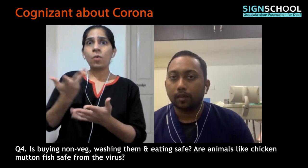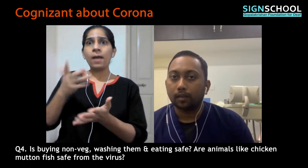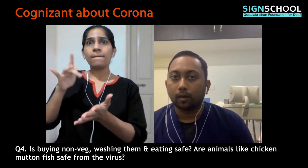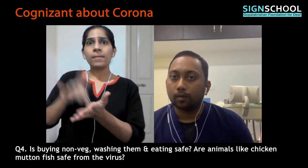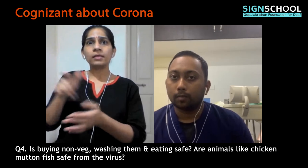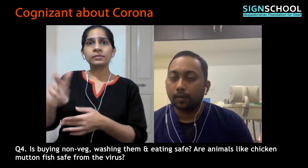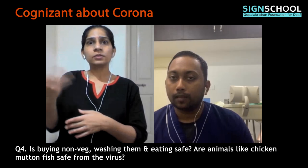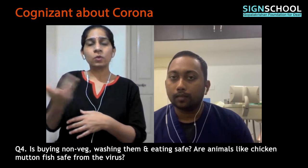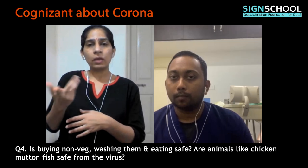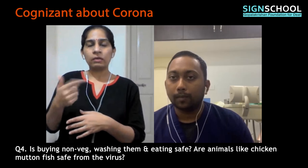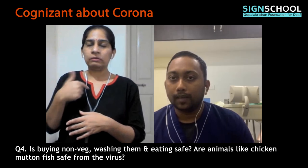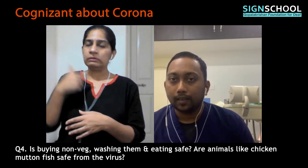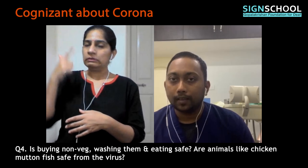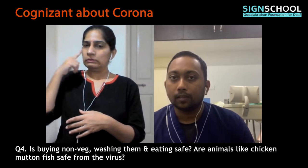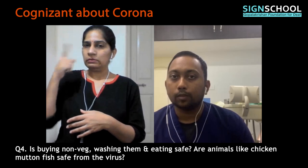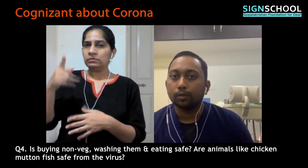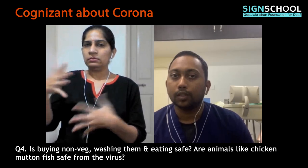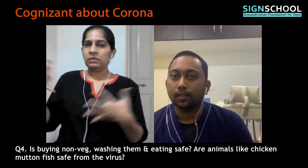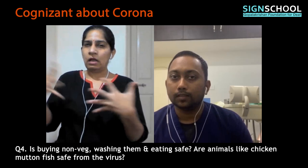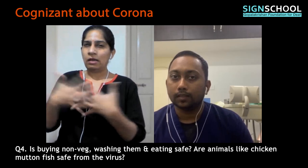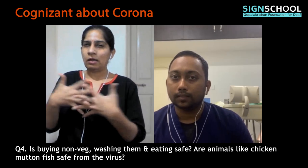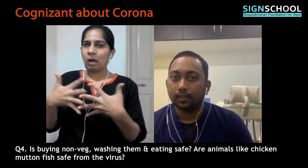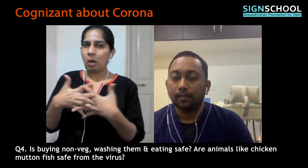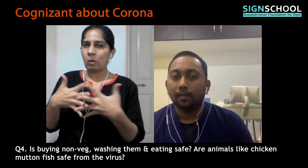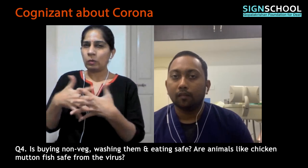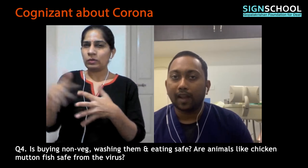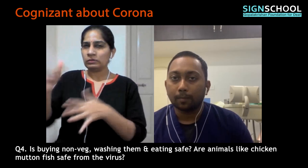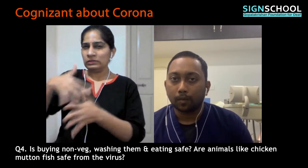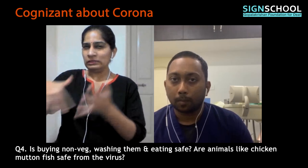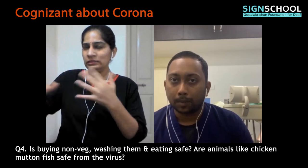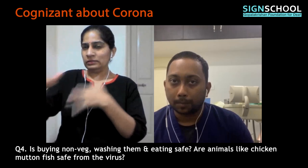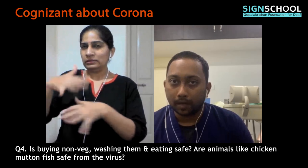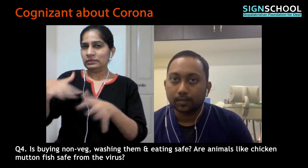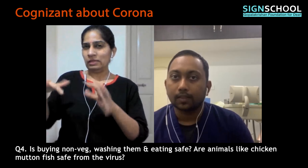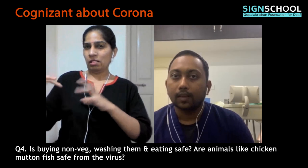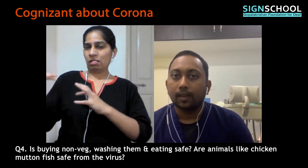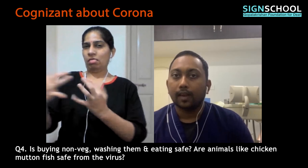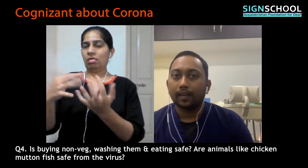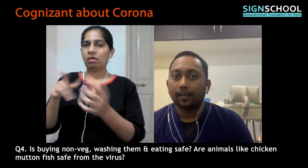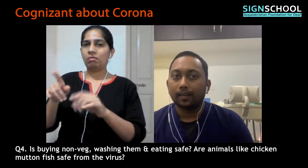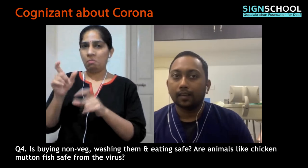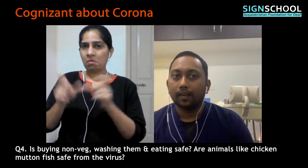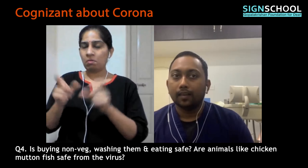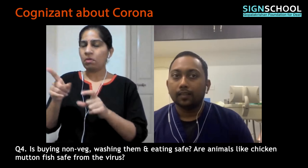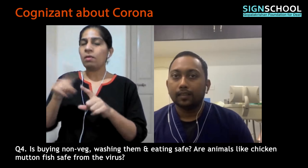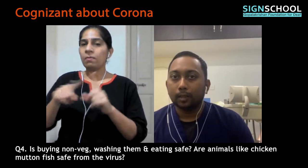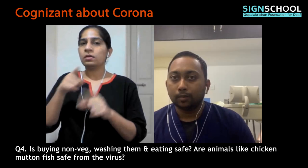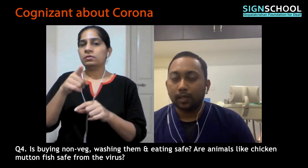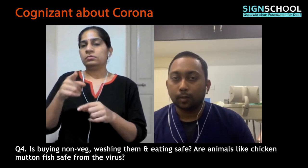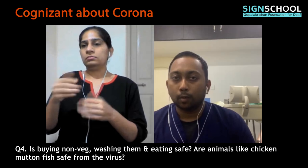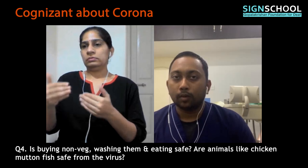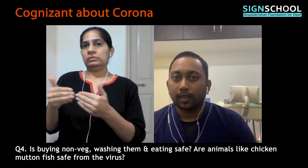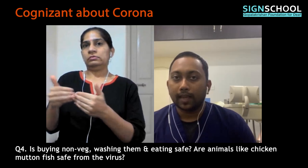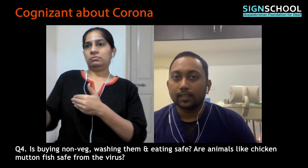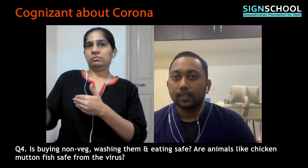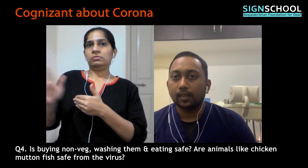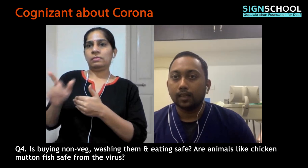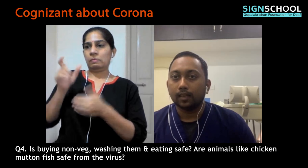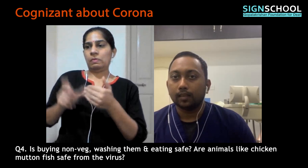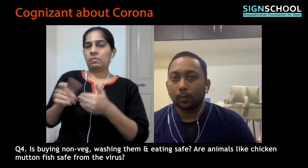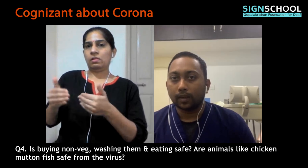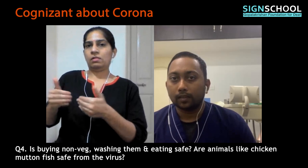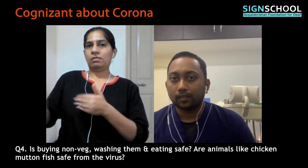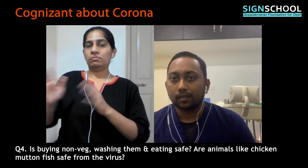going to be a very crowded place. Maintain the social distancing, wear proper mask, and see to that you don't